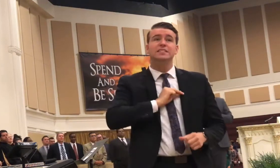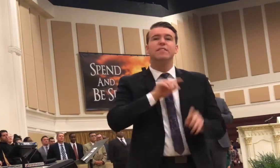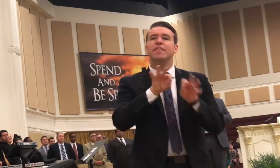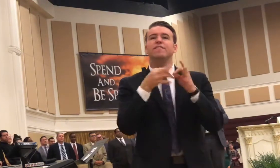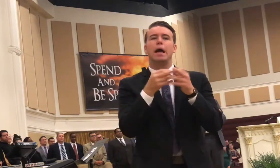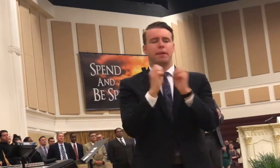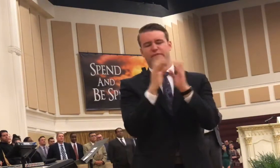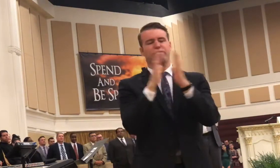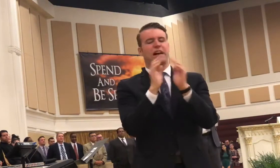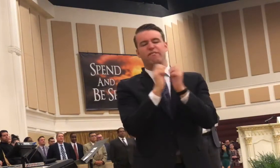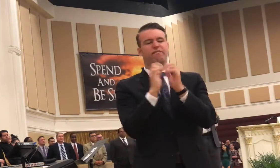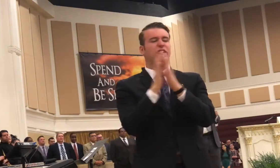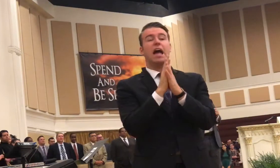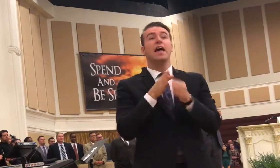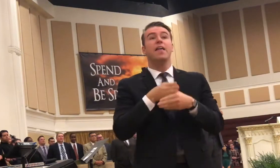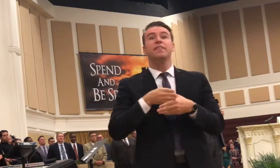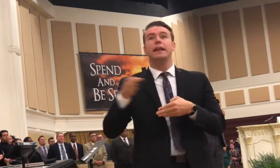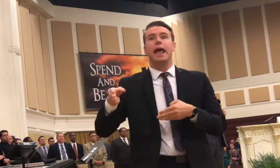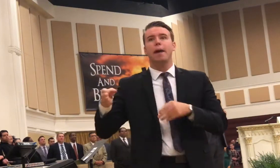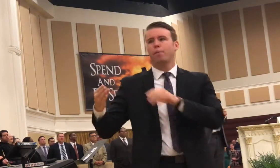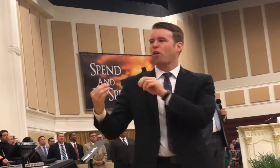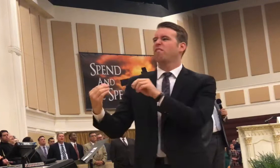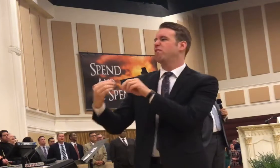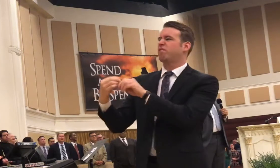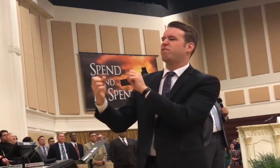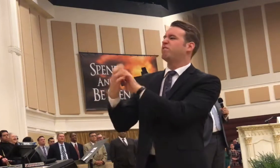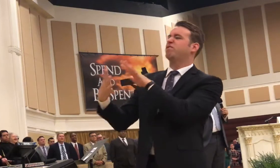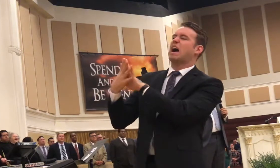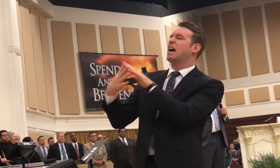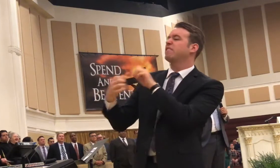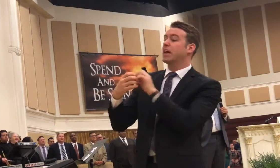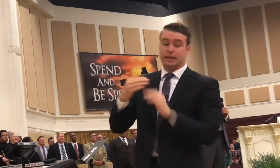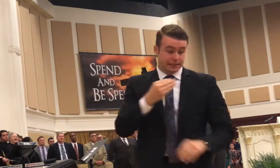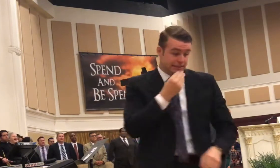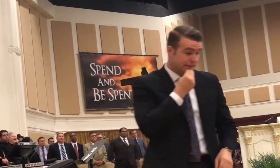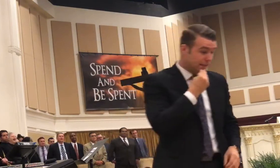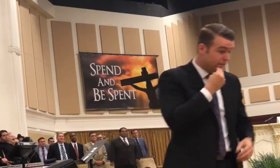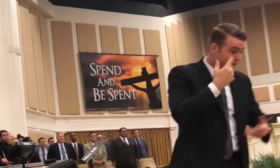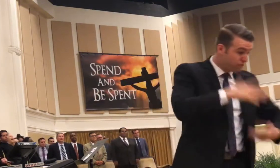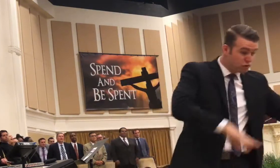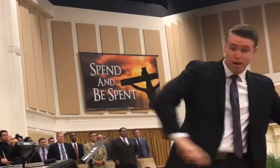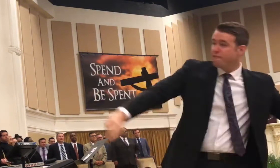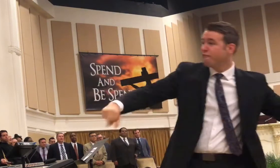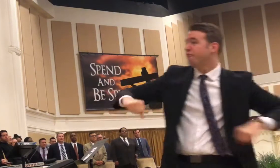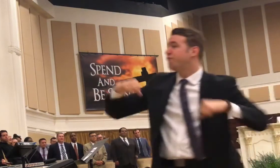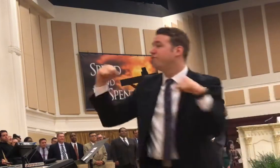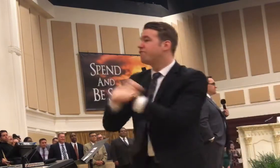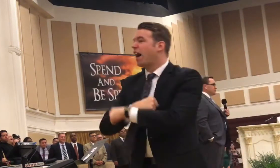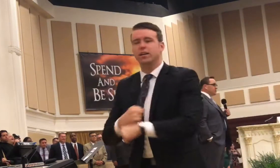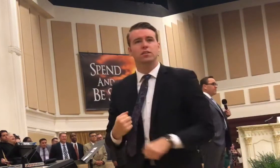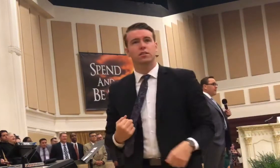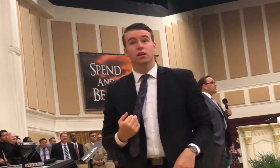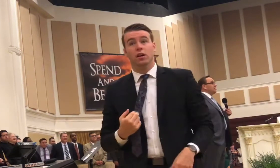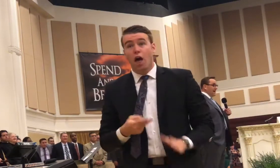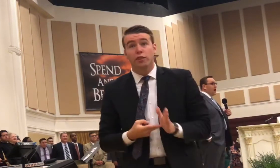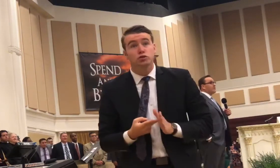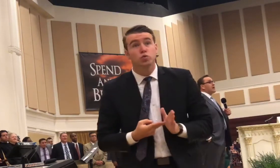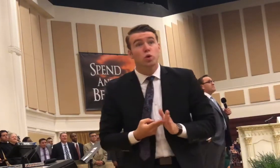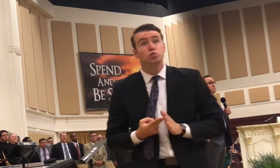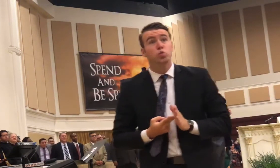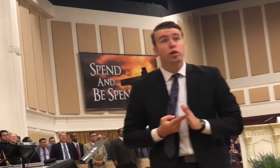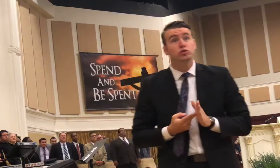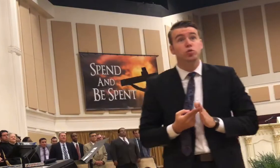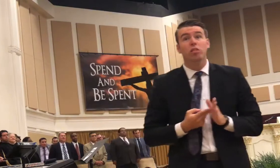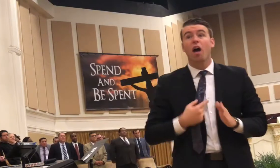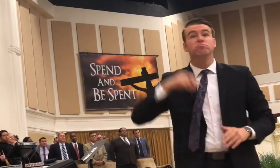fights with the neighbors down the street. It was like, oh, dinner's over, time for the fight. I mean, that's the truth. And if I call